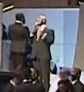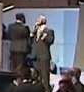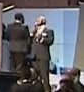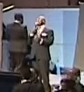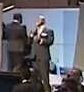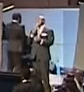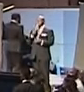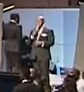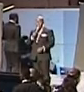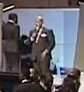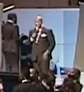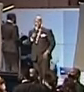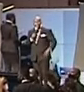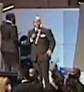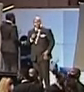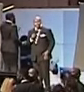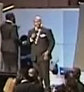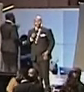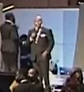Oh, yes.